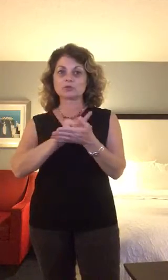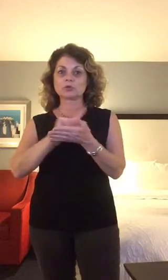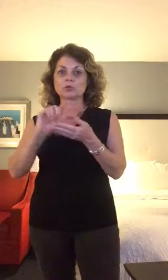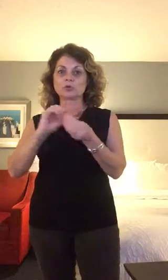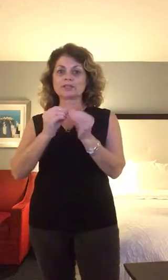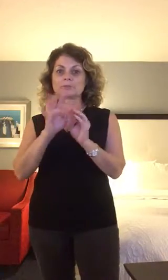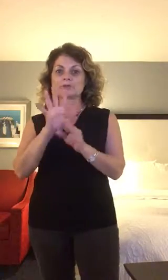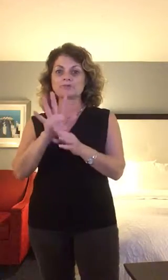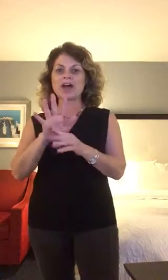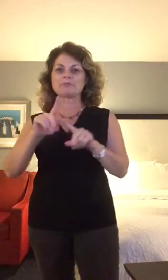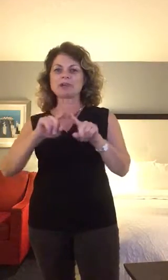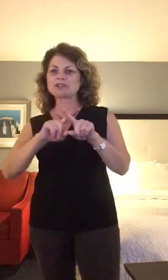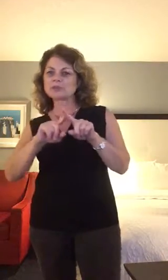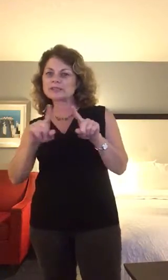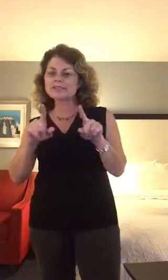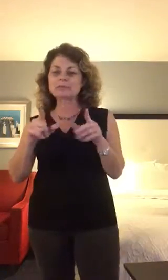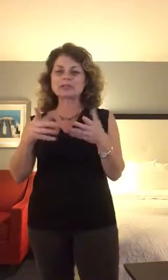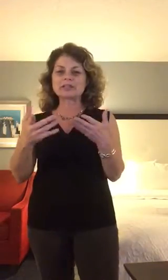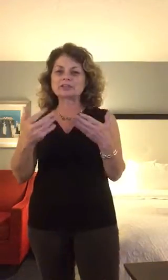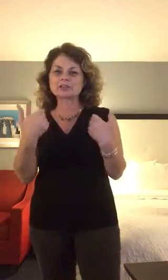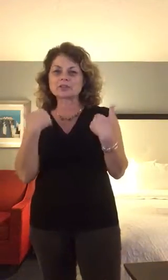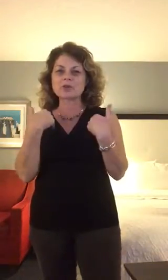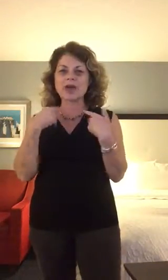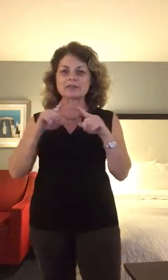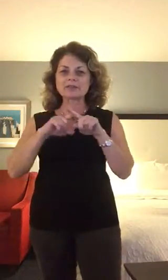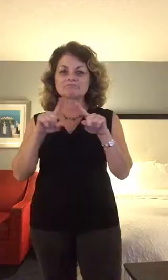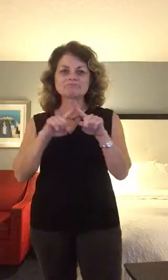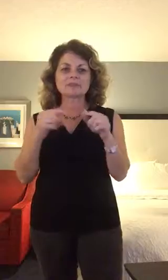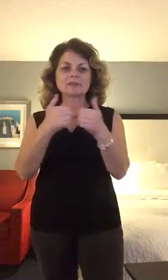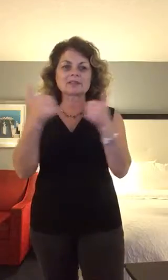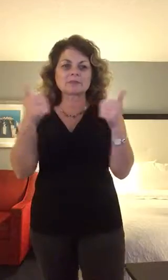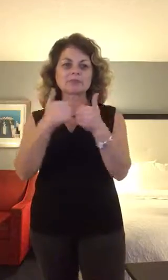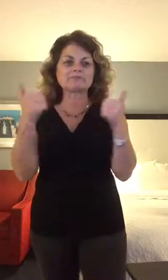next I will do week number 5, but I'll do it separately just so you have it separate.